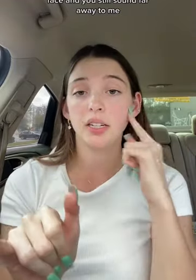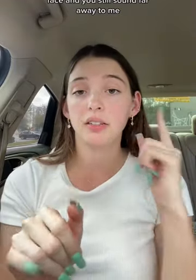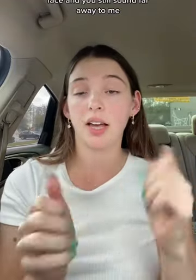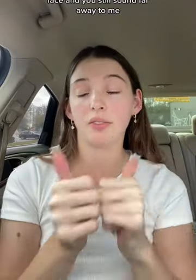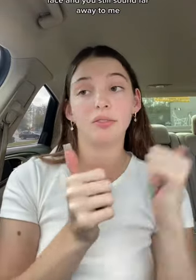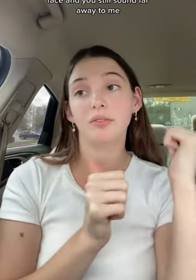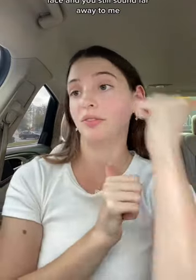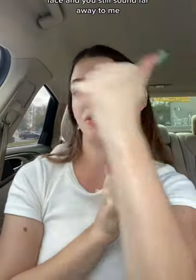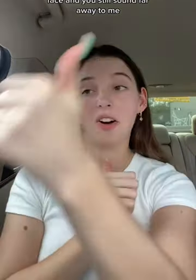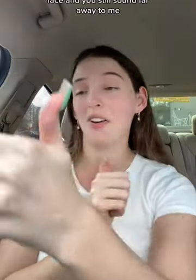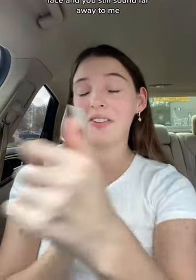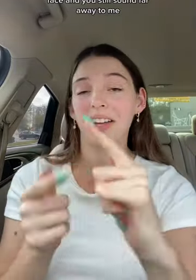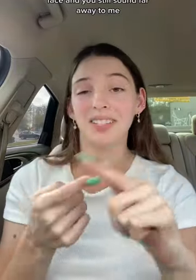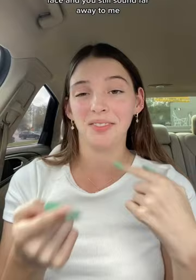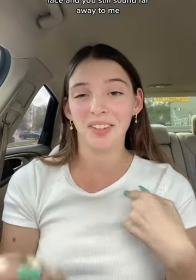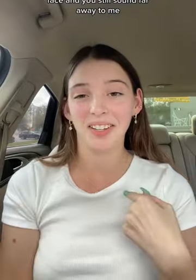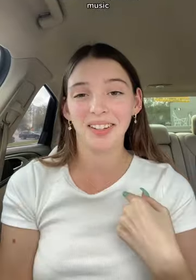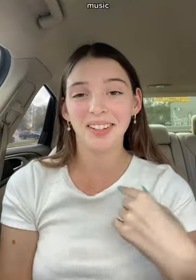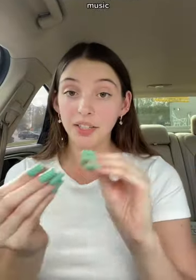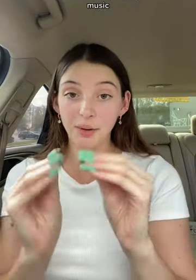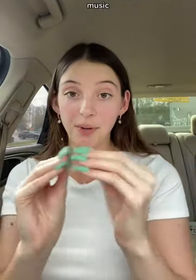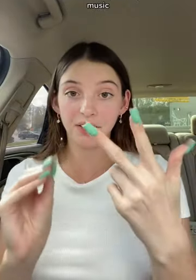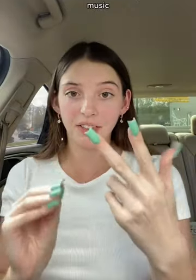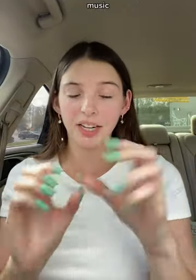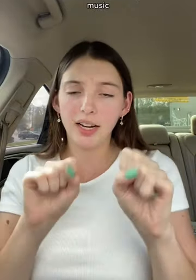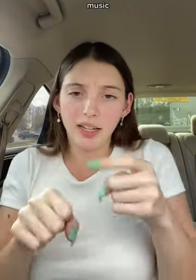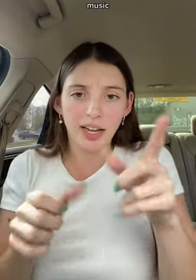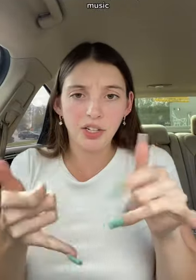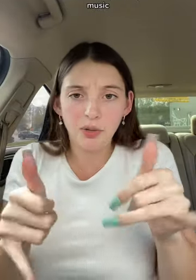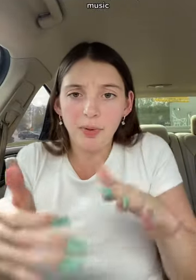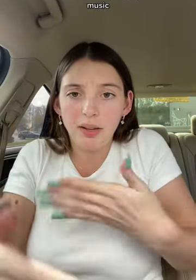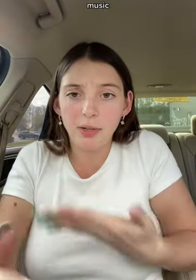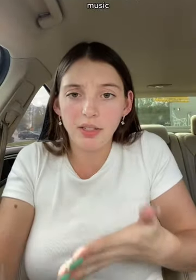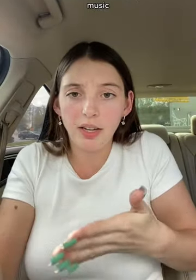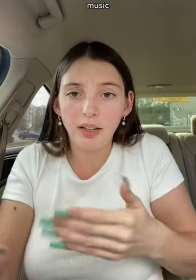sound far away to me. Number three, can you play music?